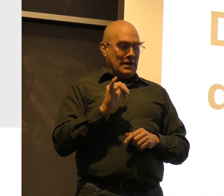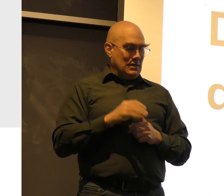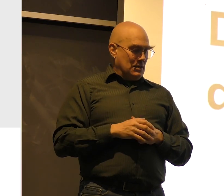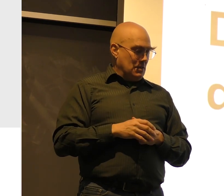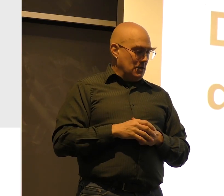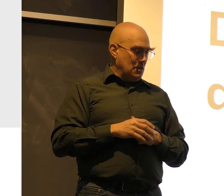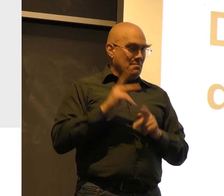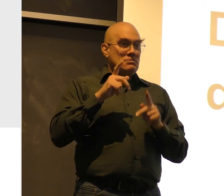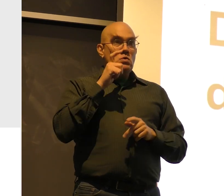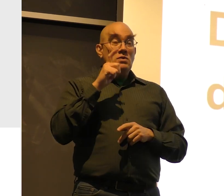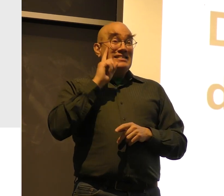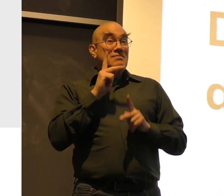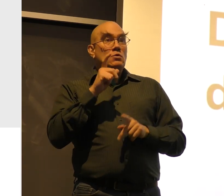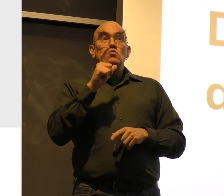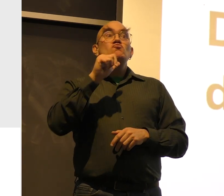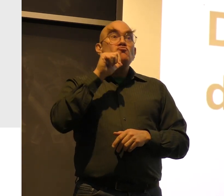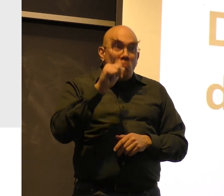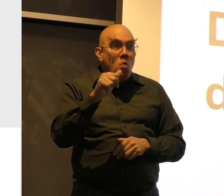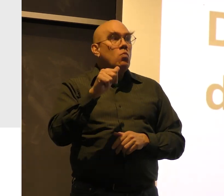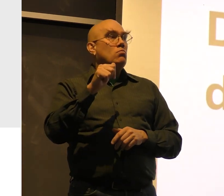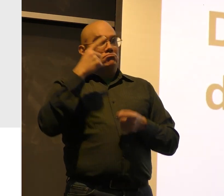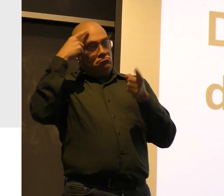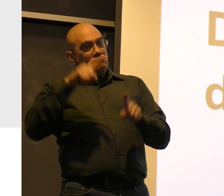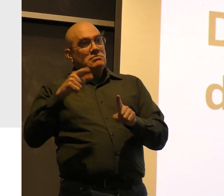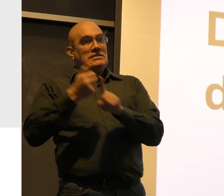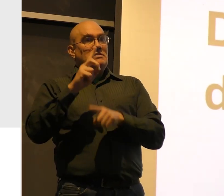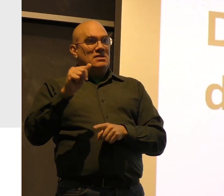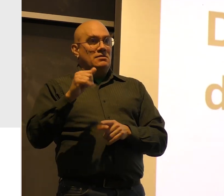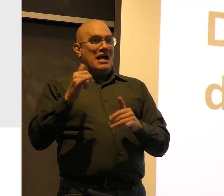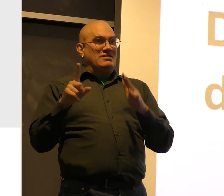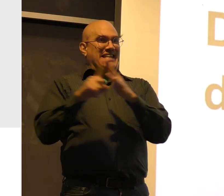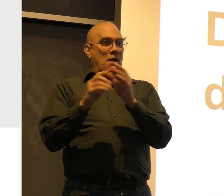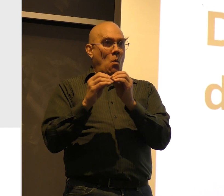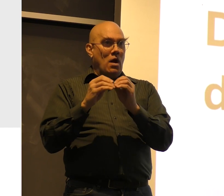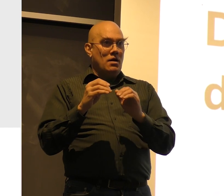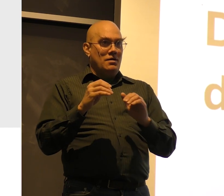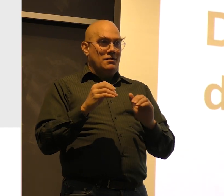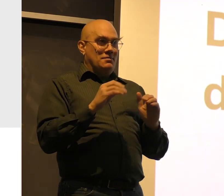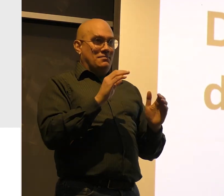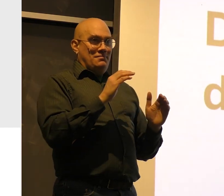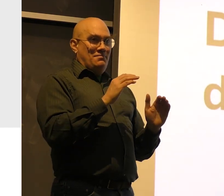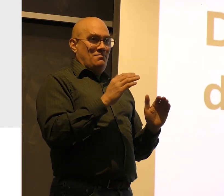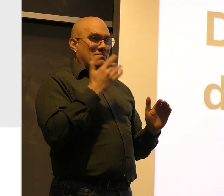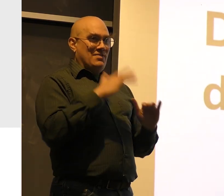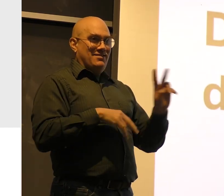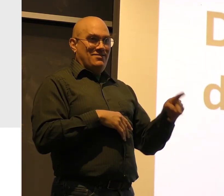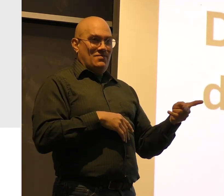I'm feeling like people who are deaf, who do not agree that they have a disability, are standing out more